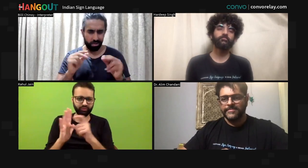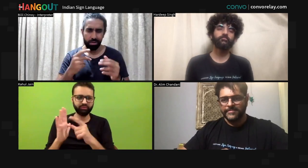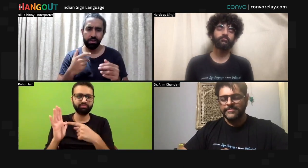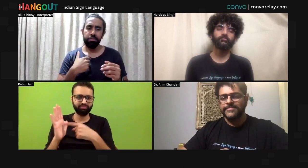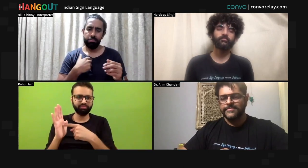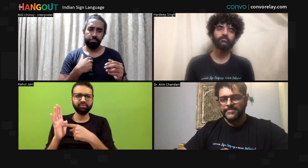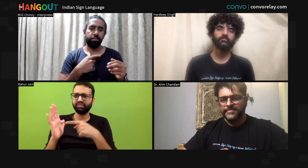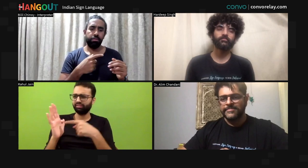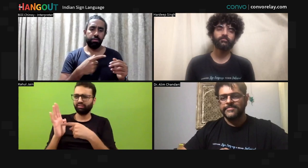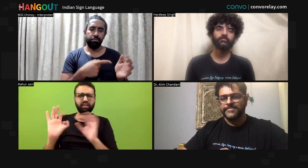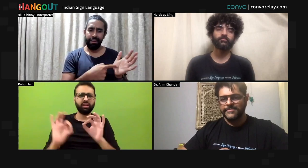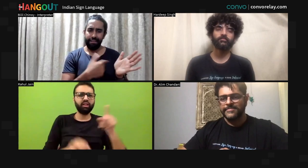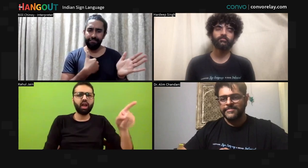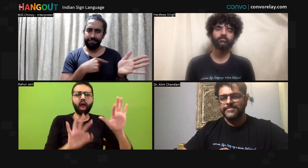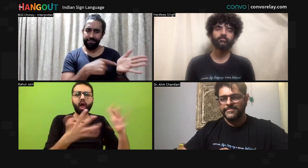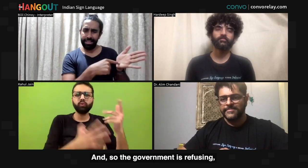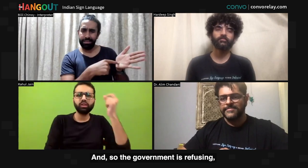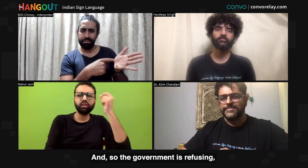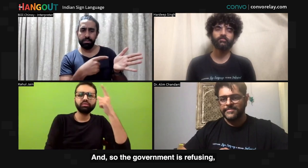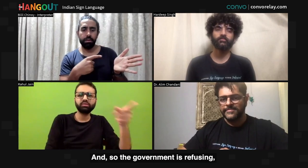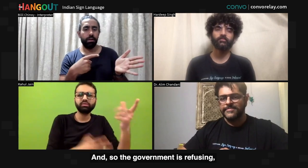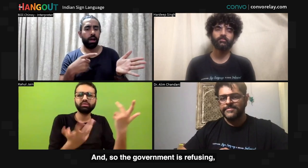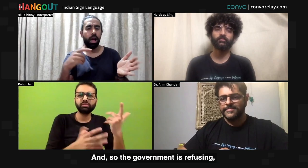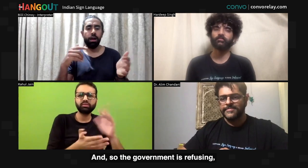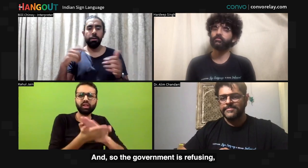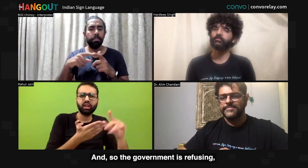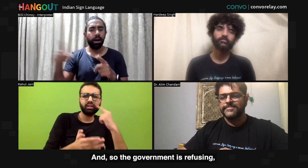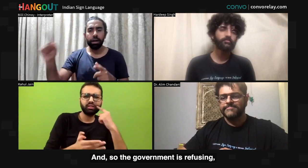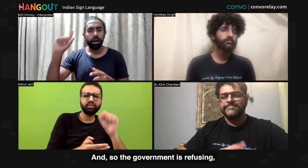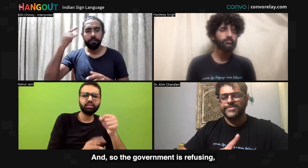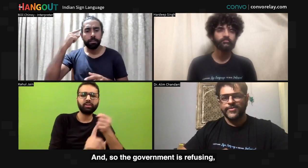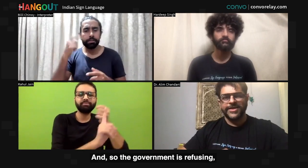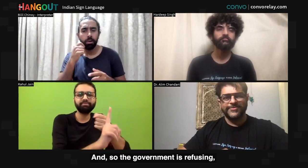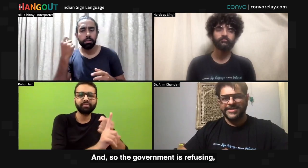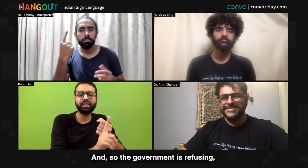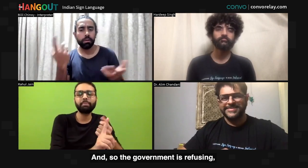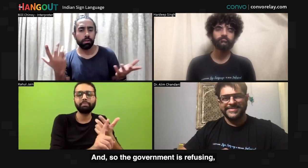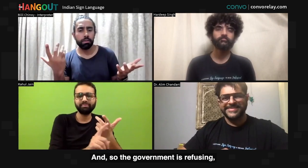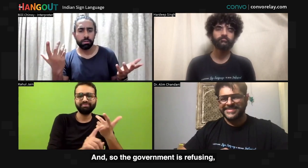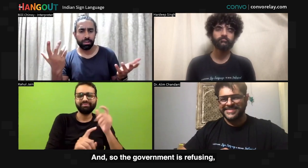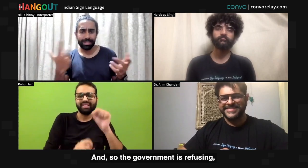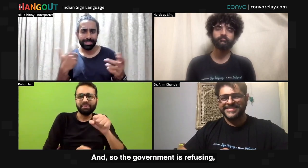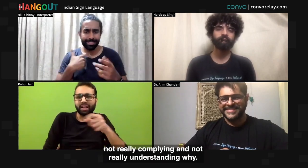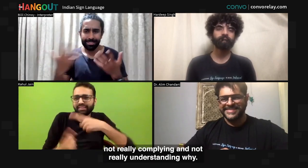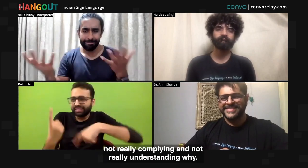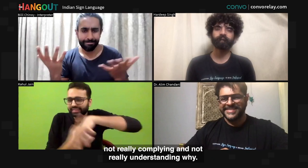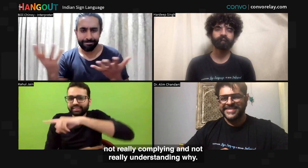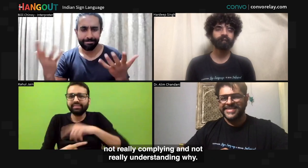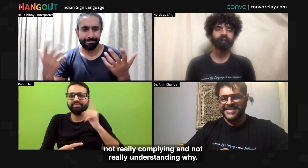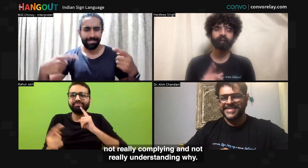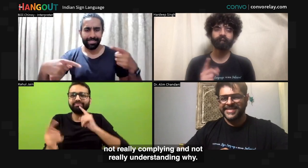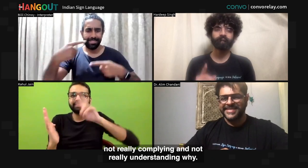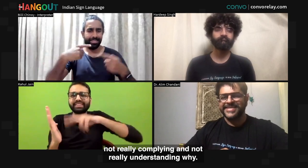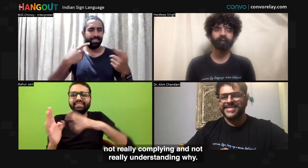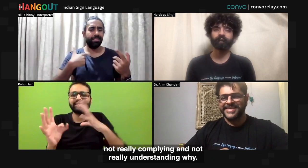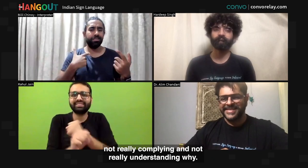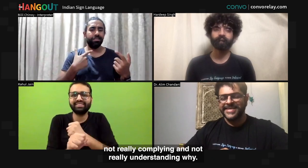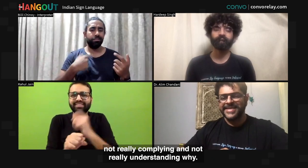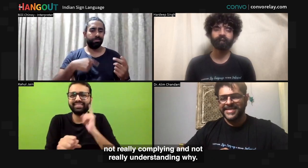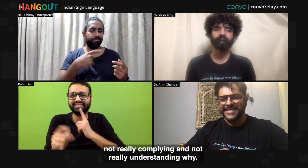Um, and so, uh, the government is, uh, refusing and not under really, um, complying and not really